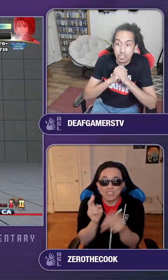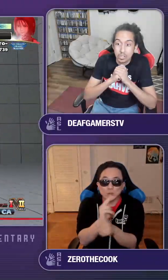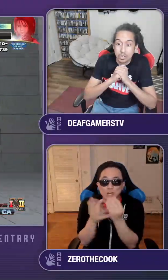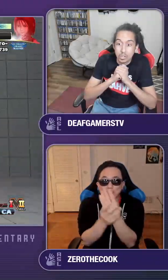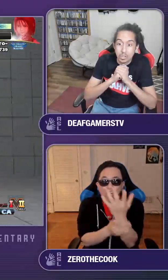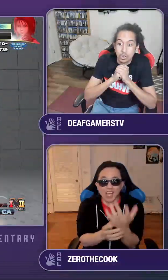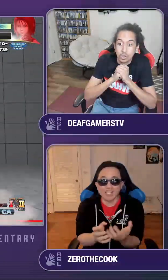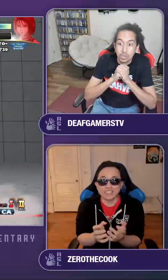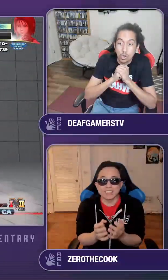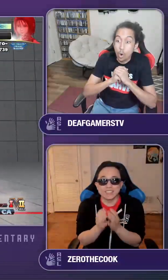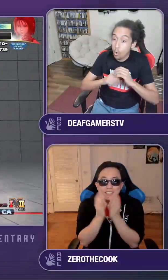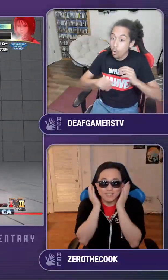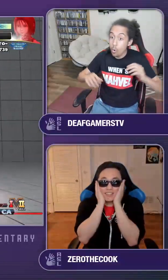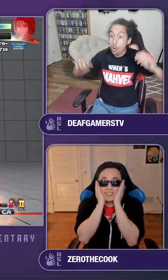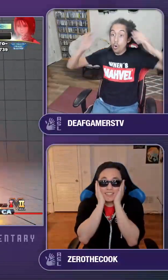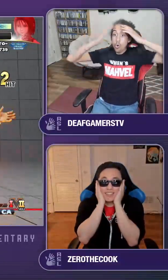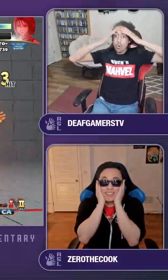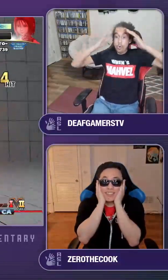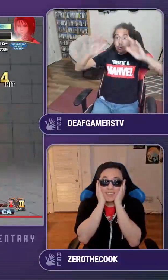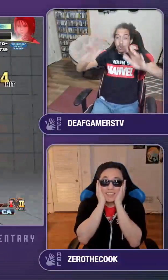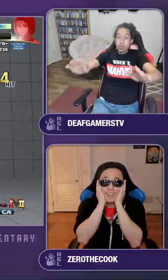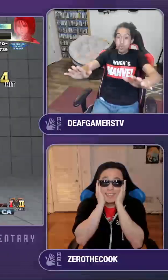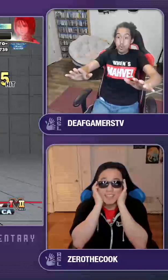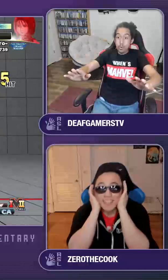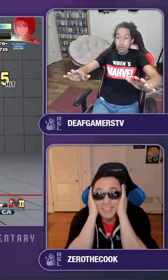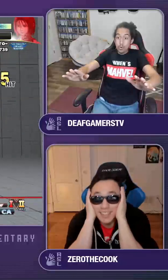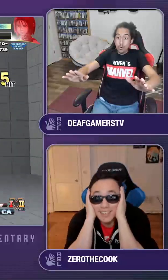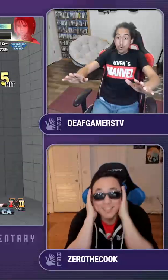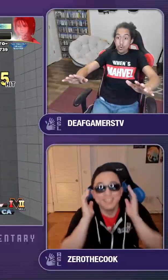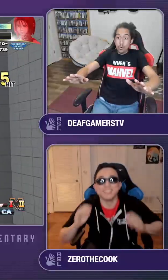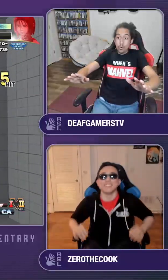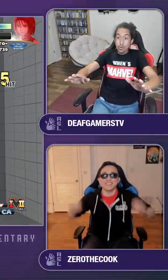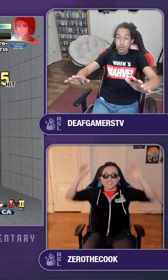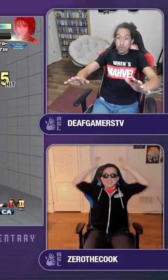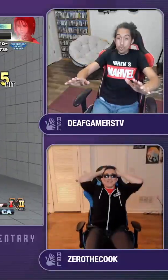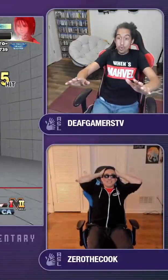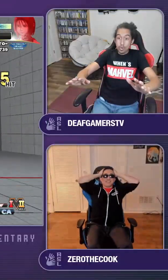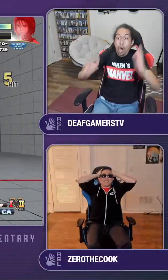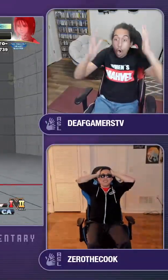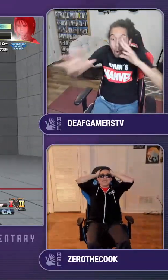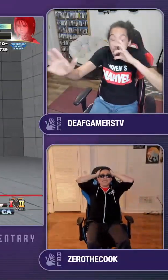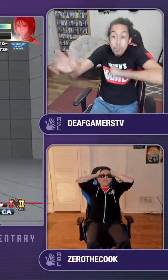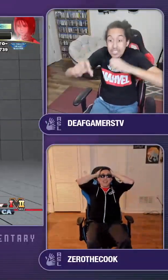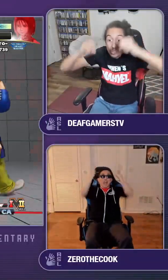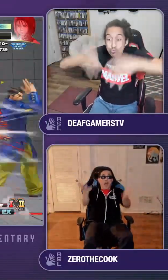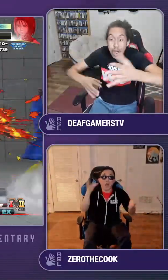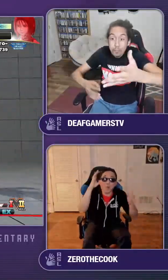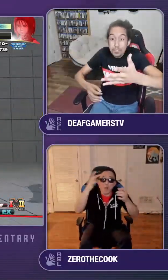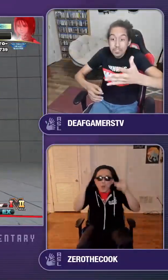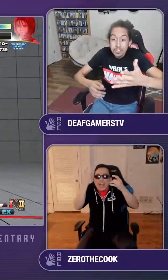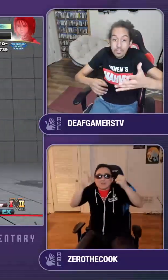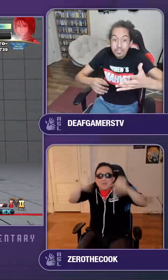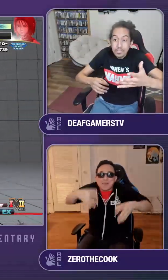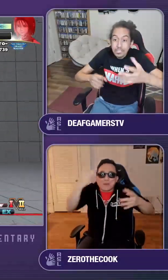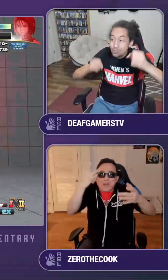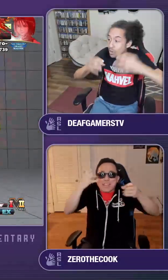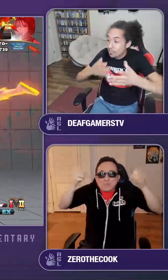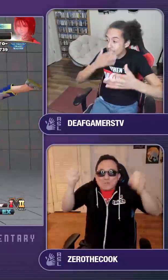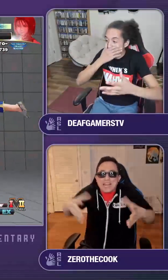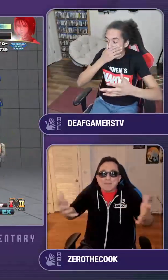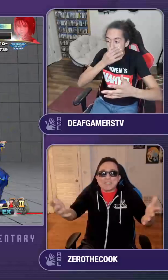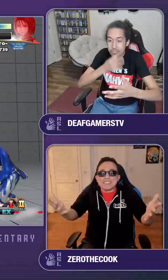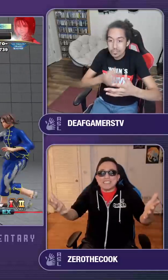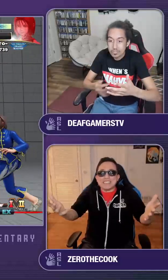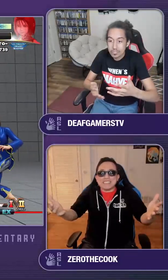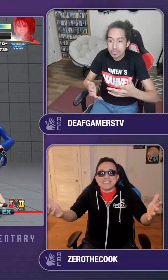to confirm. What? No punish? Oh, and he went for the tag. Okay. Oh no! No miss!